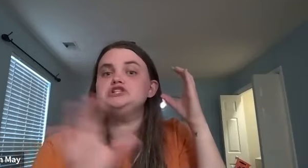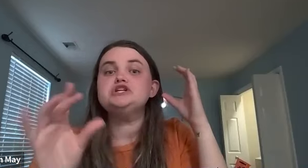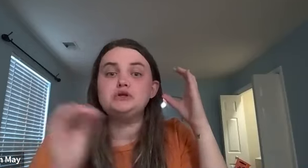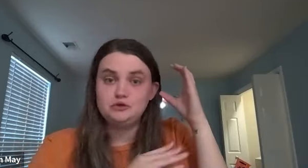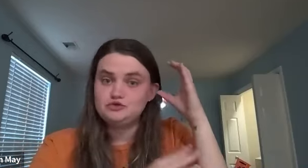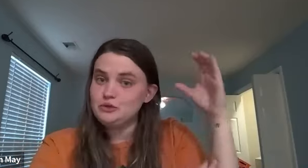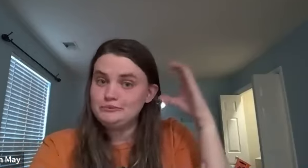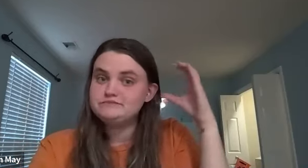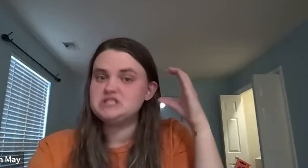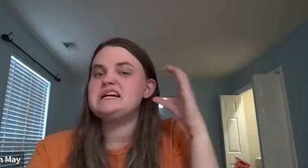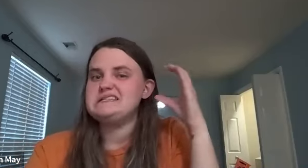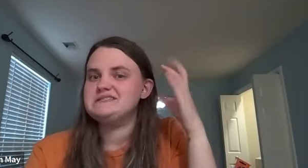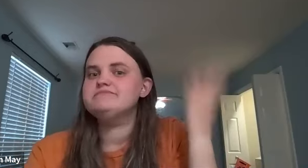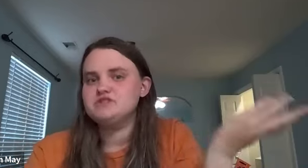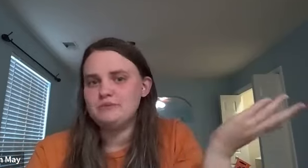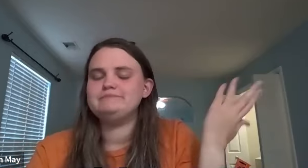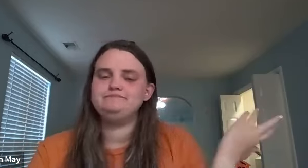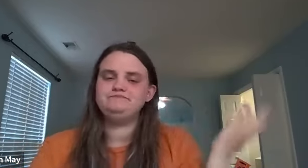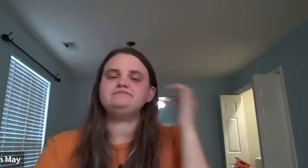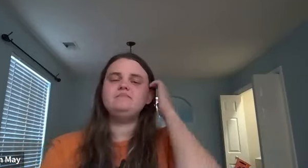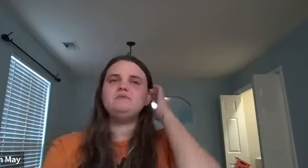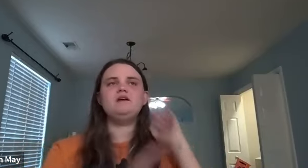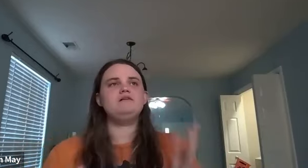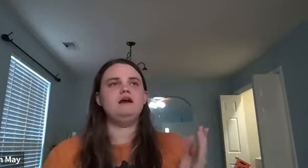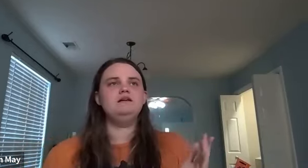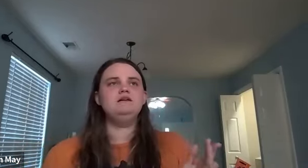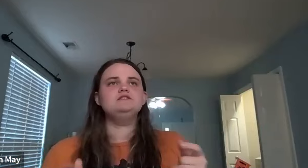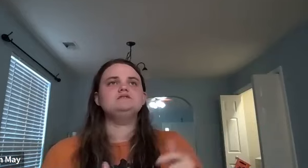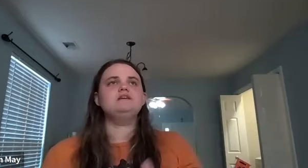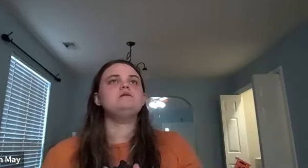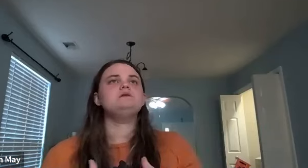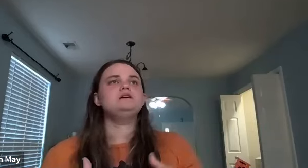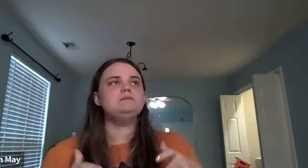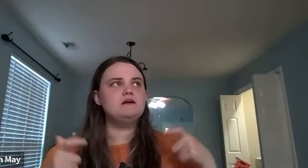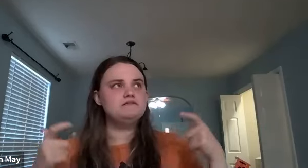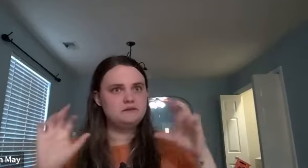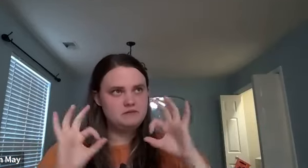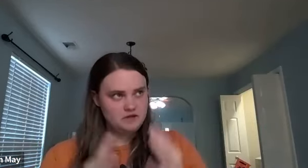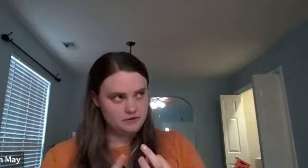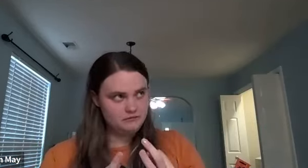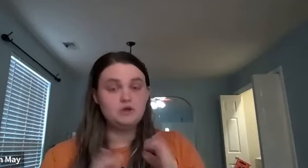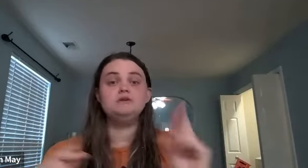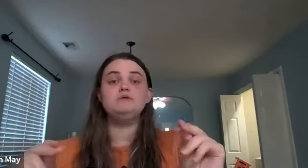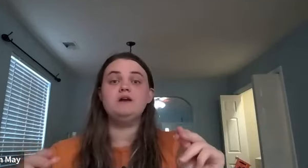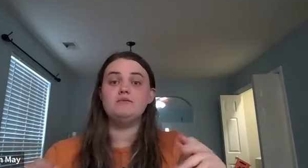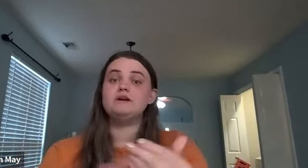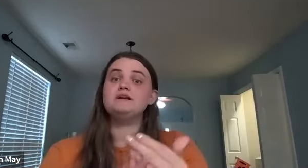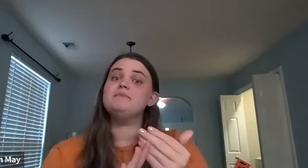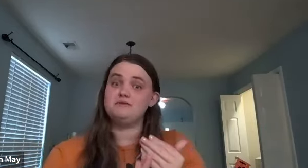gender neutral, just cousins. So, all right. So now we're going to make our family bigger. No, we're not. We're going to come back real